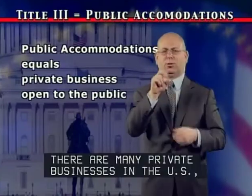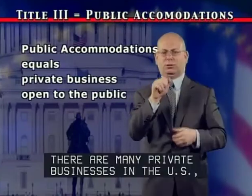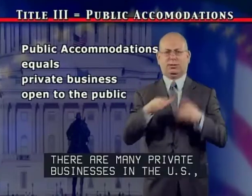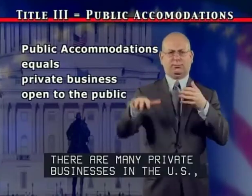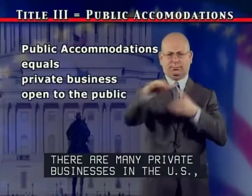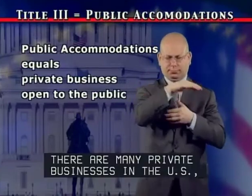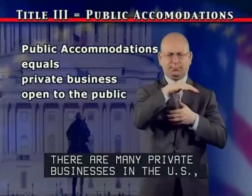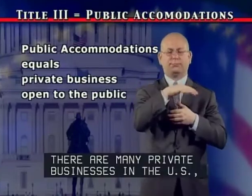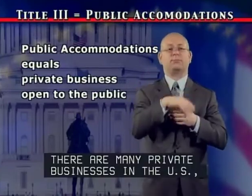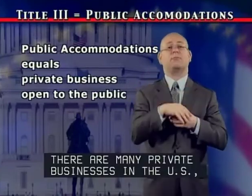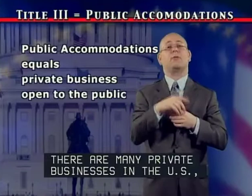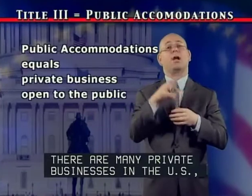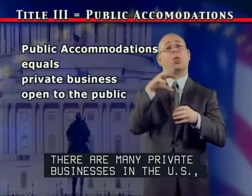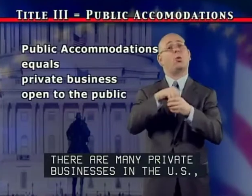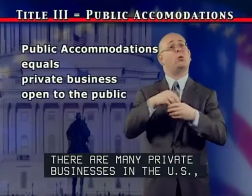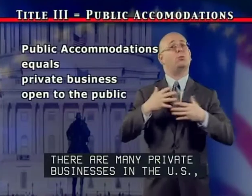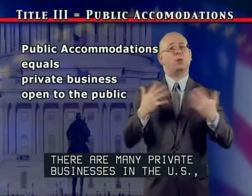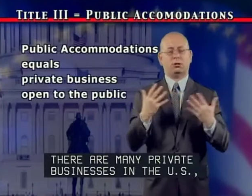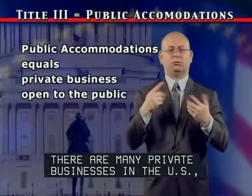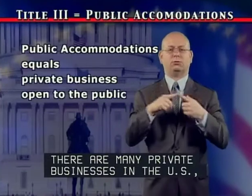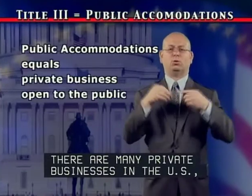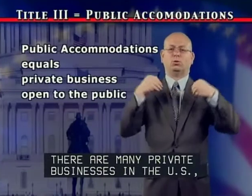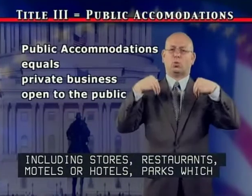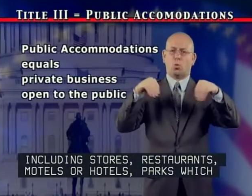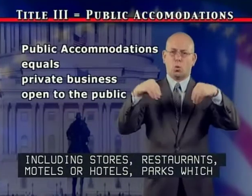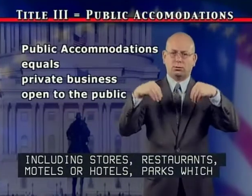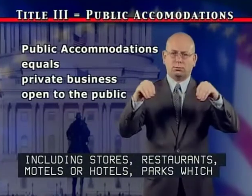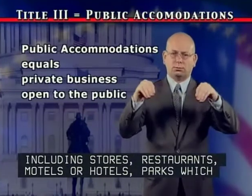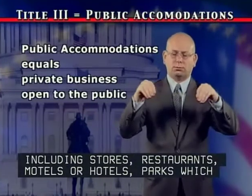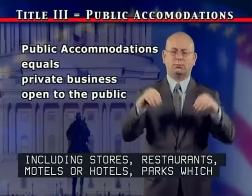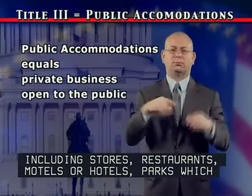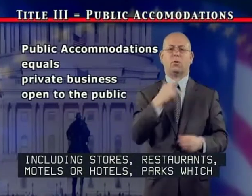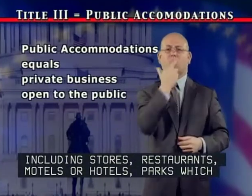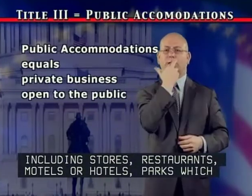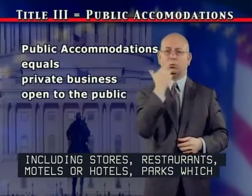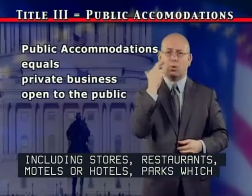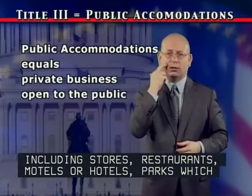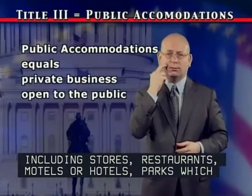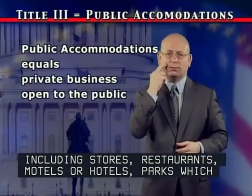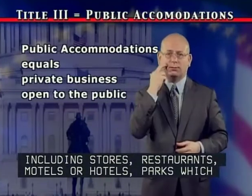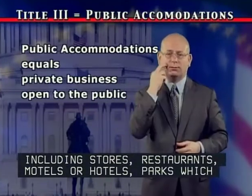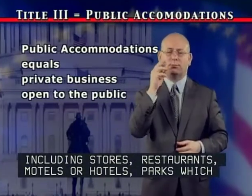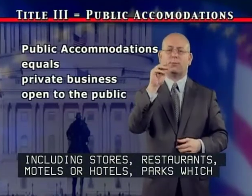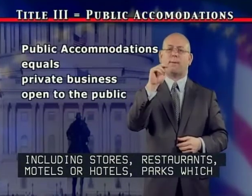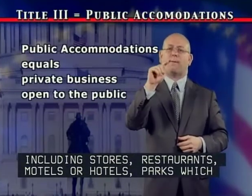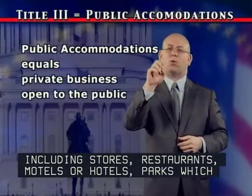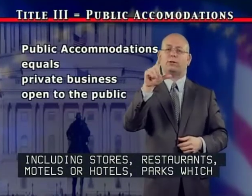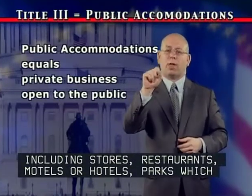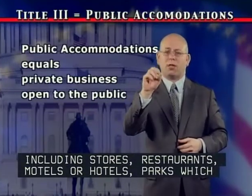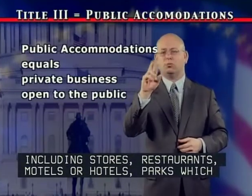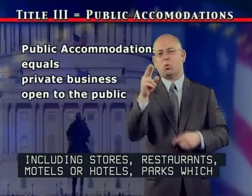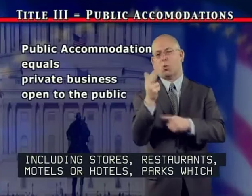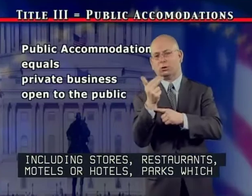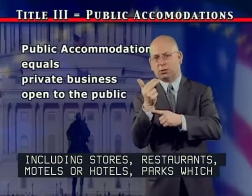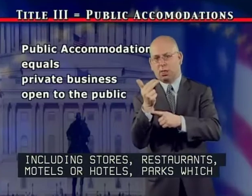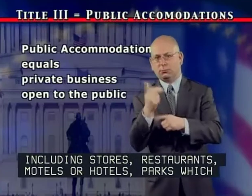There are many private businesses in the U.S., including stores, restaurants, motels